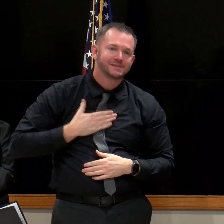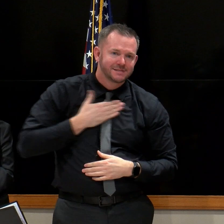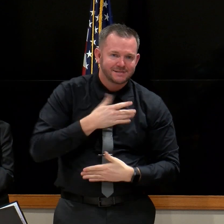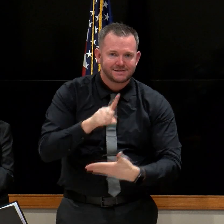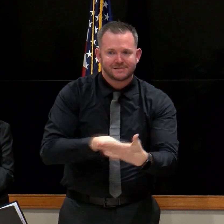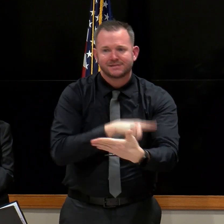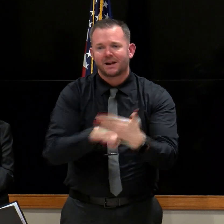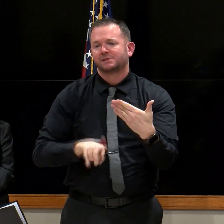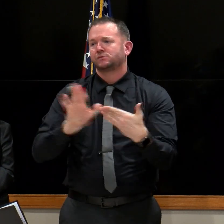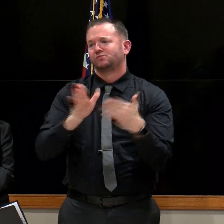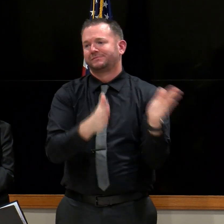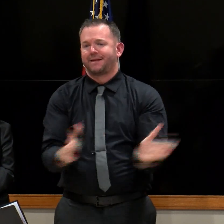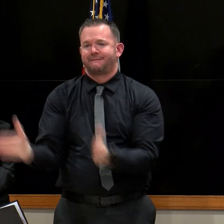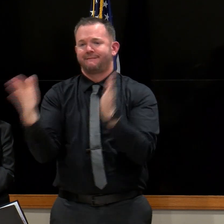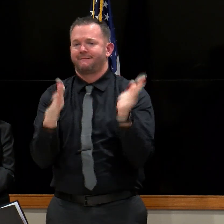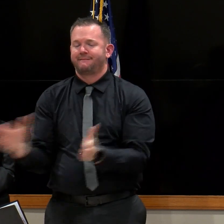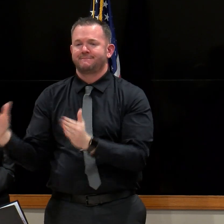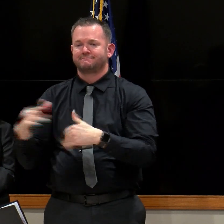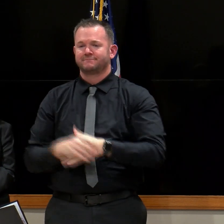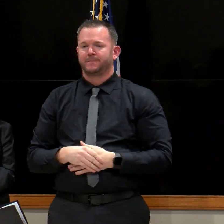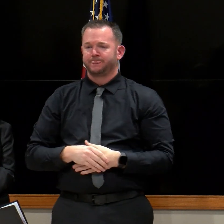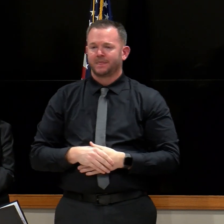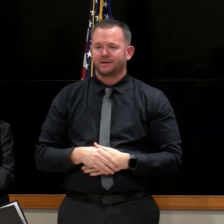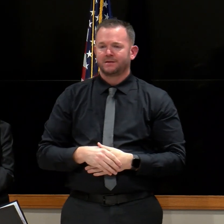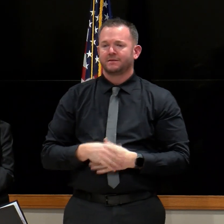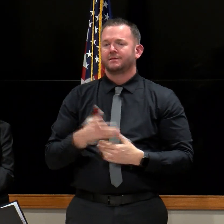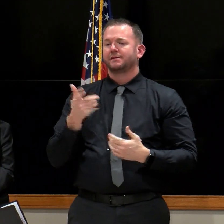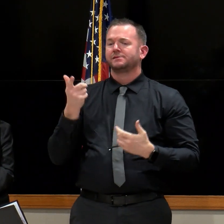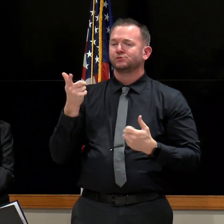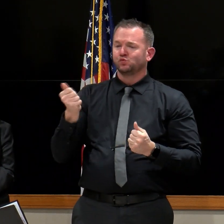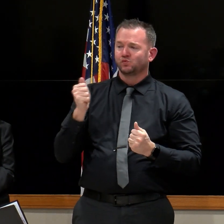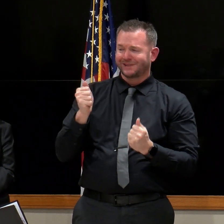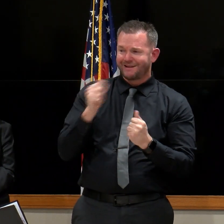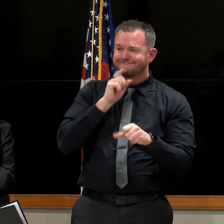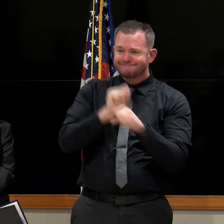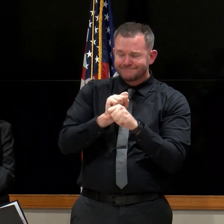media to go ahead and fact check me on that. You look at the number of cases that we've had in Houston,